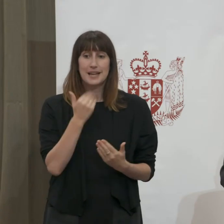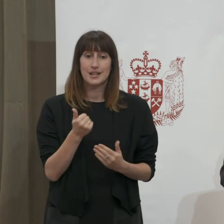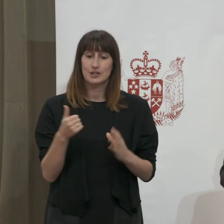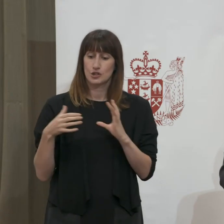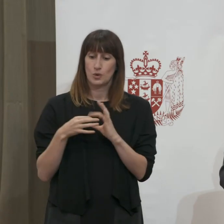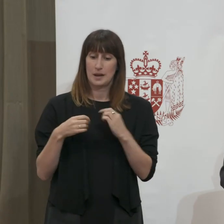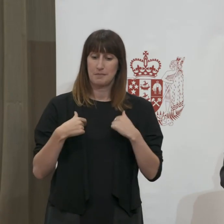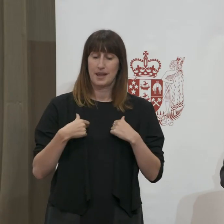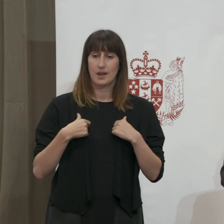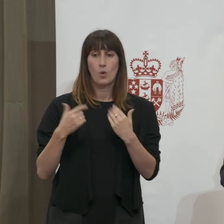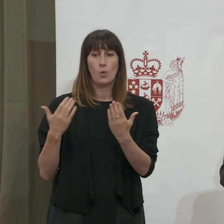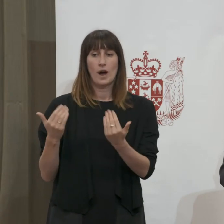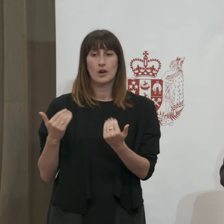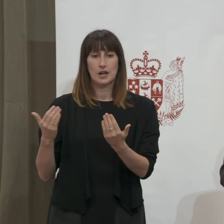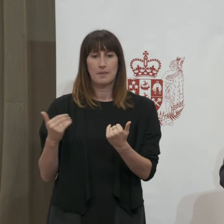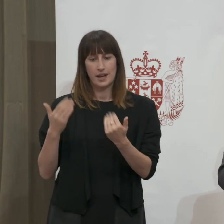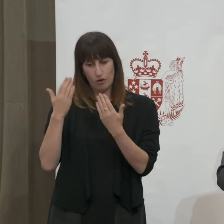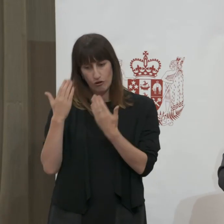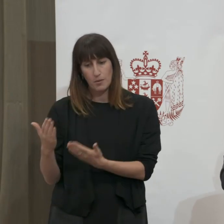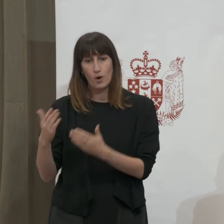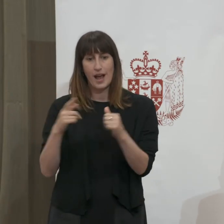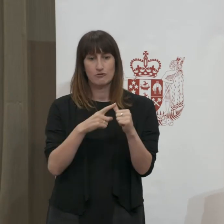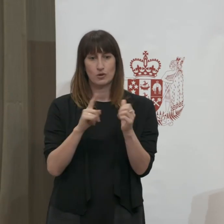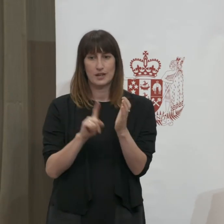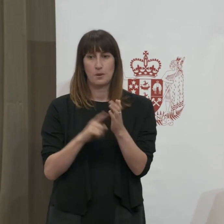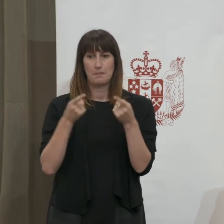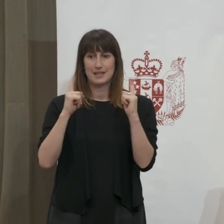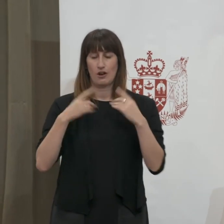Minister of Health, the Honourable Andrew Little, to the stage.